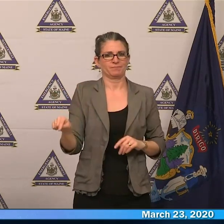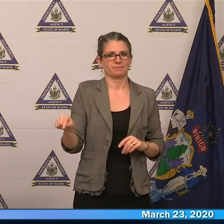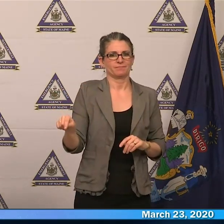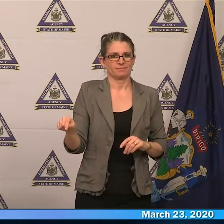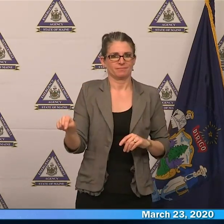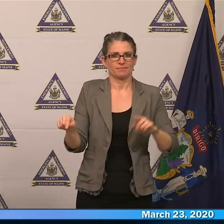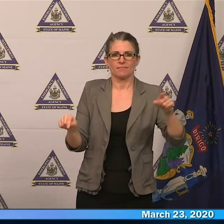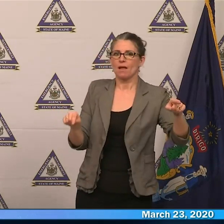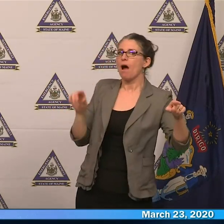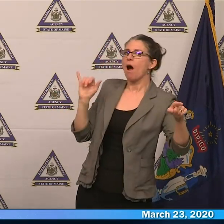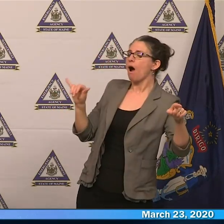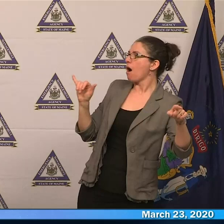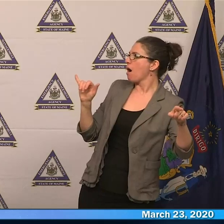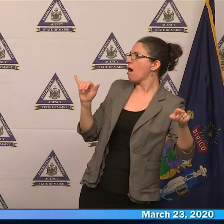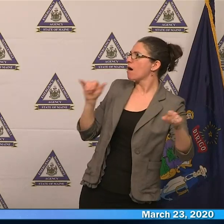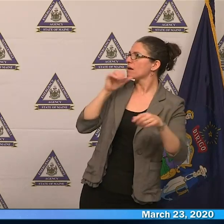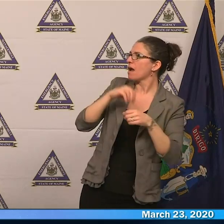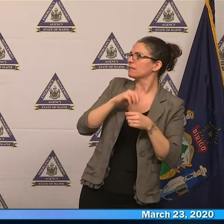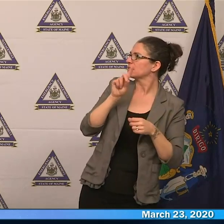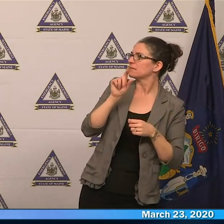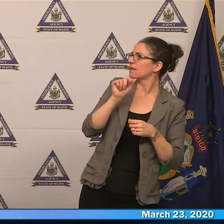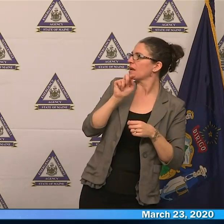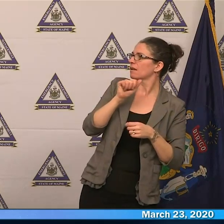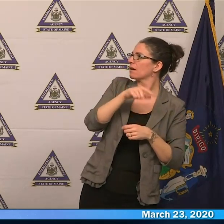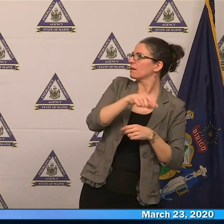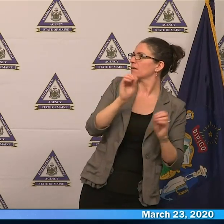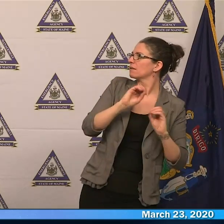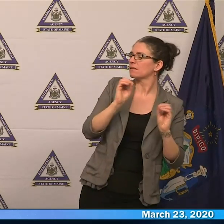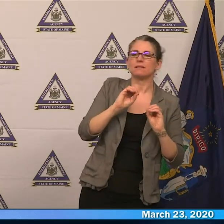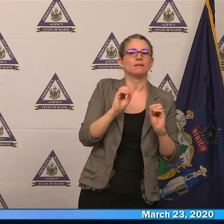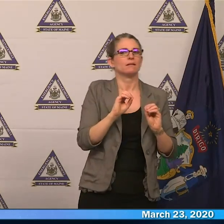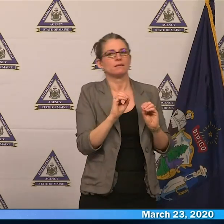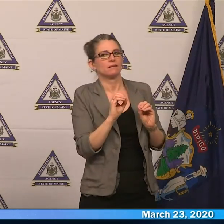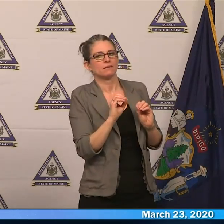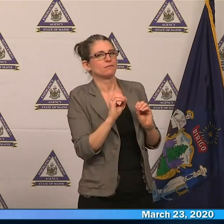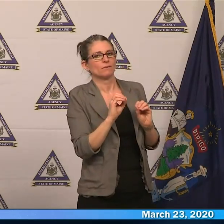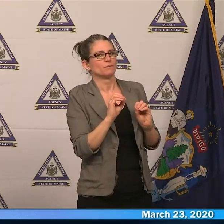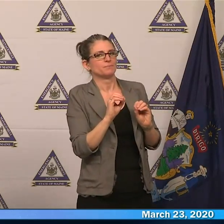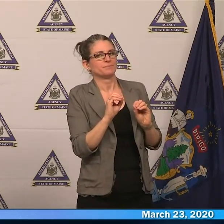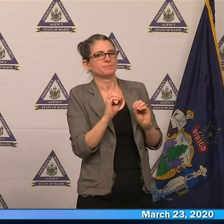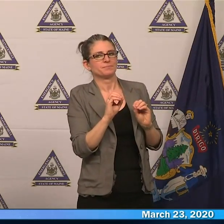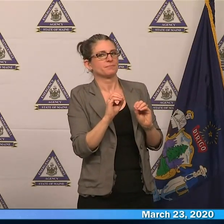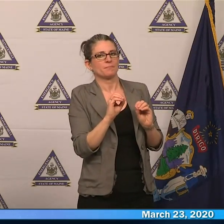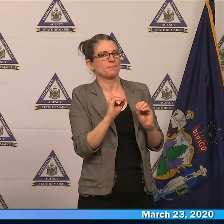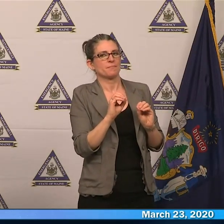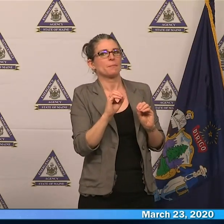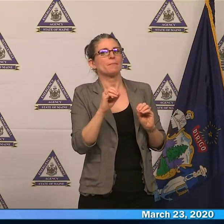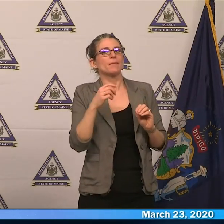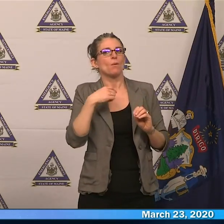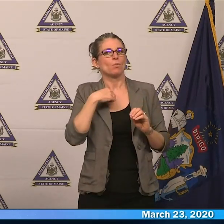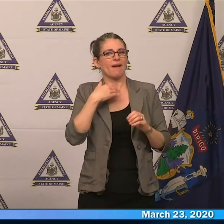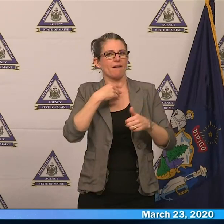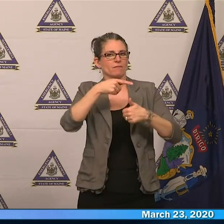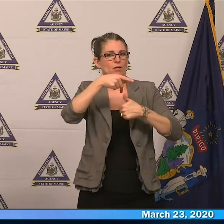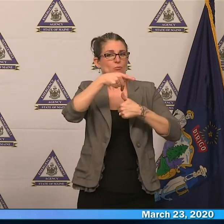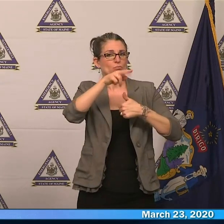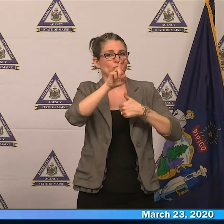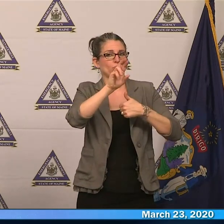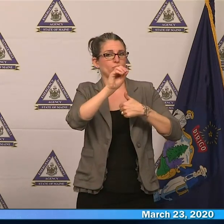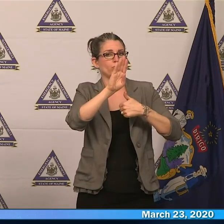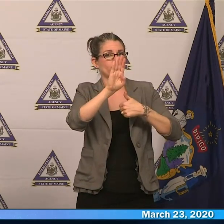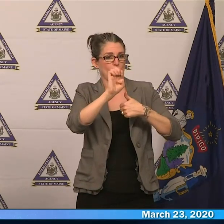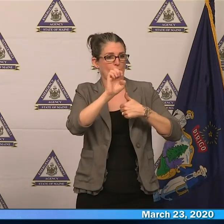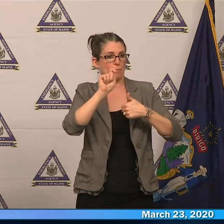we receive from the U.S. CDC. Those are called probes and primers. And that's essentially the mugshot that